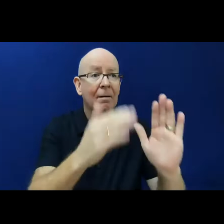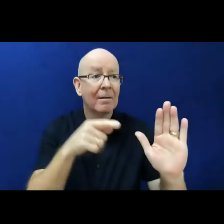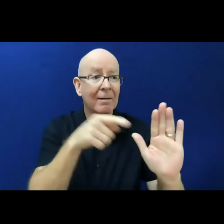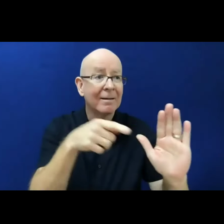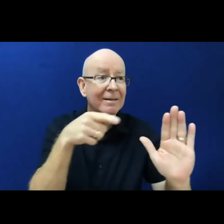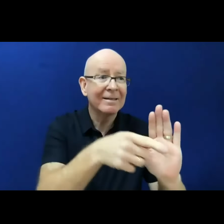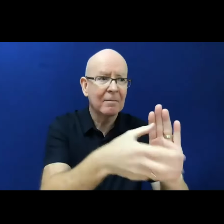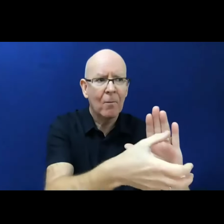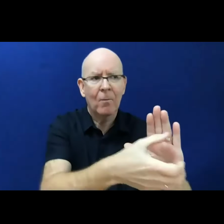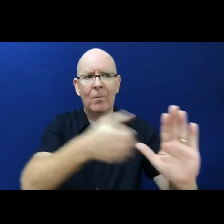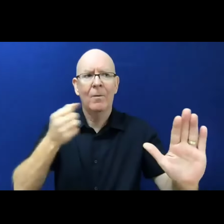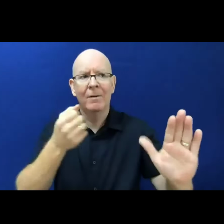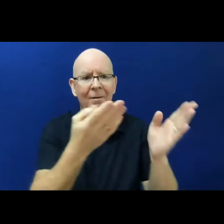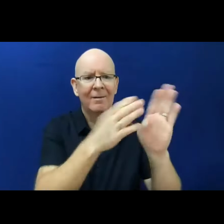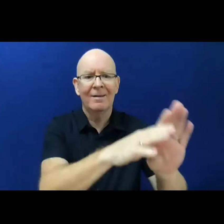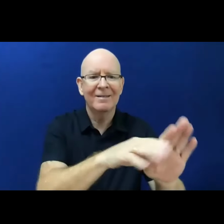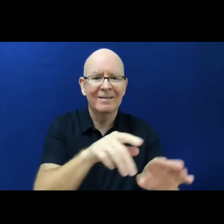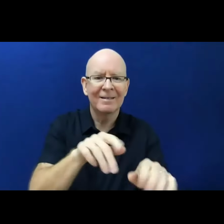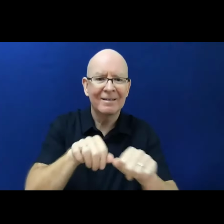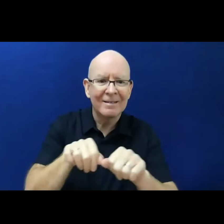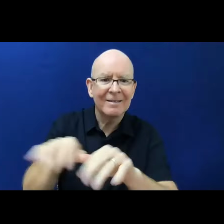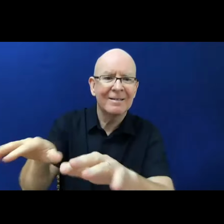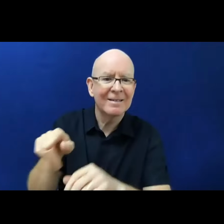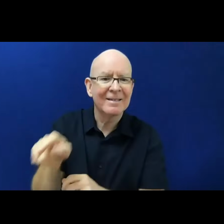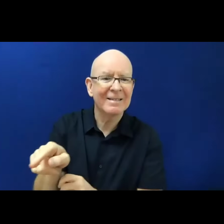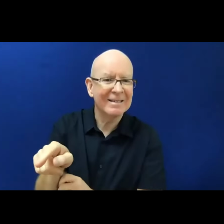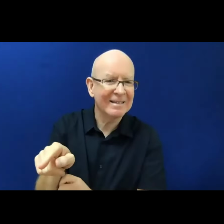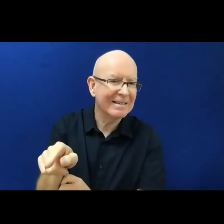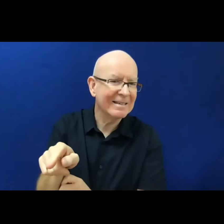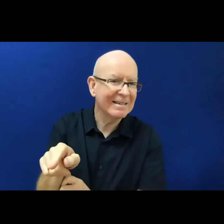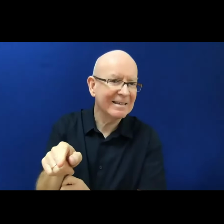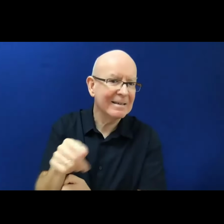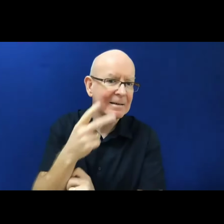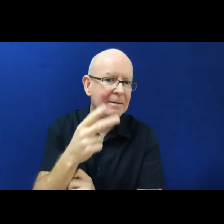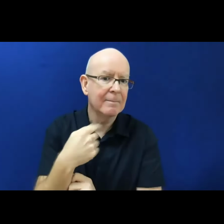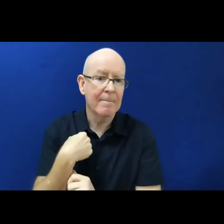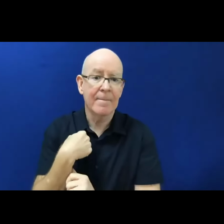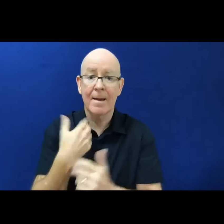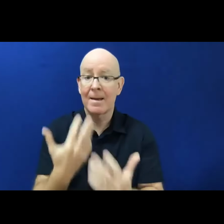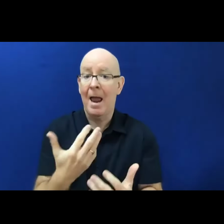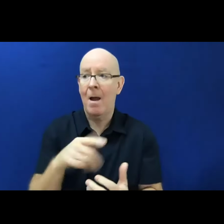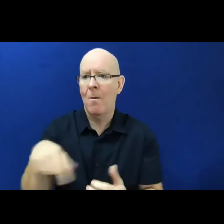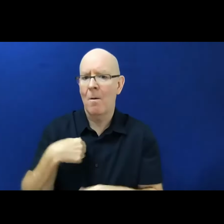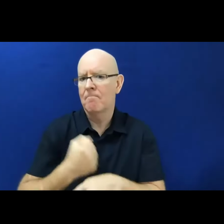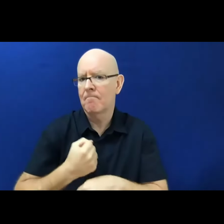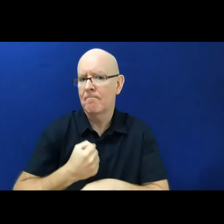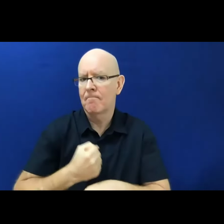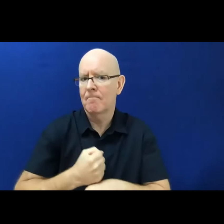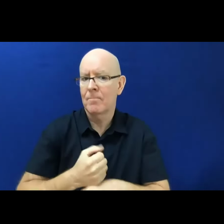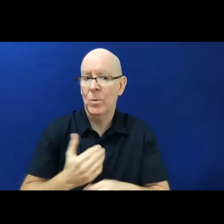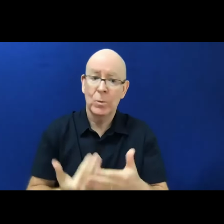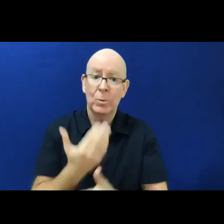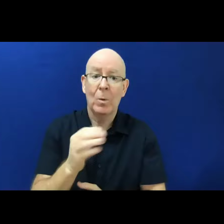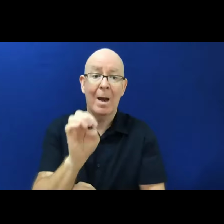the number of persons with disabilities in institutions in every member state. As I said, we are very much,